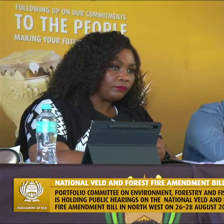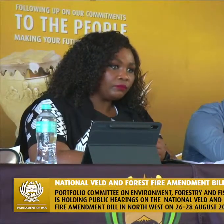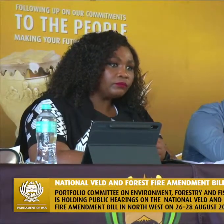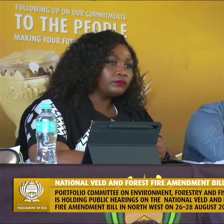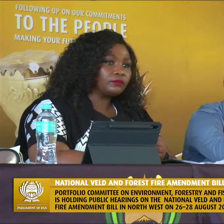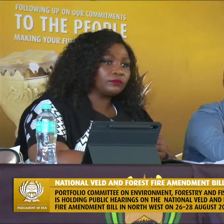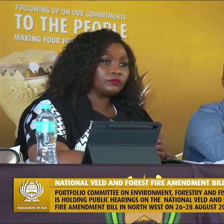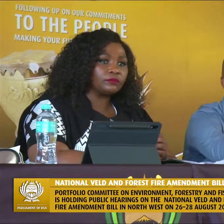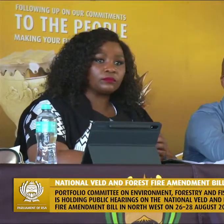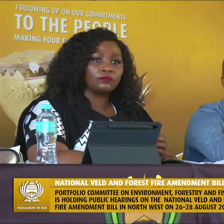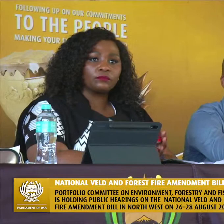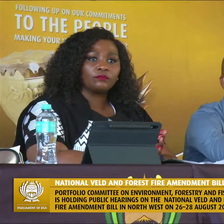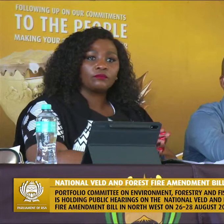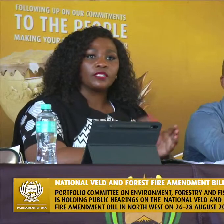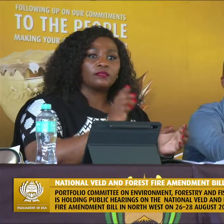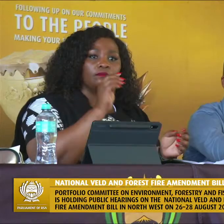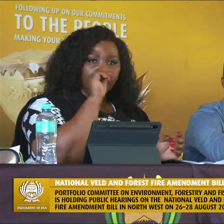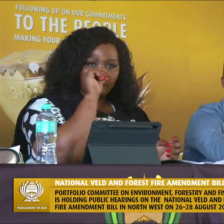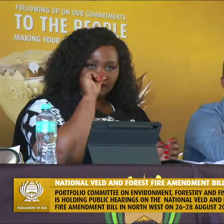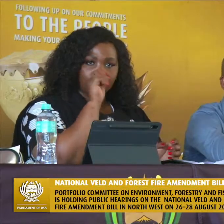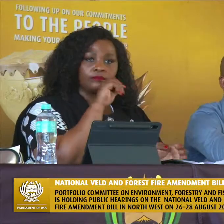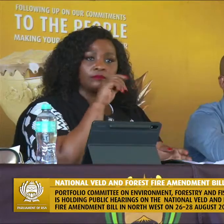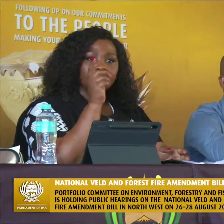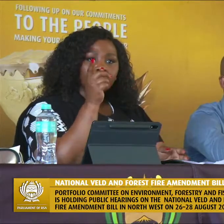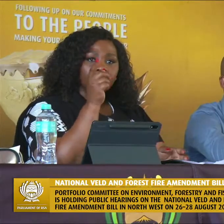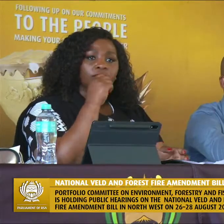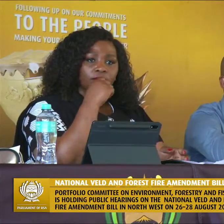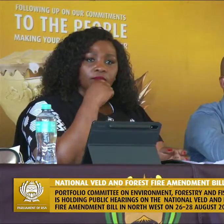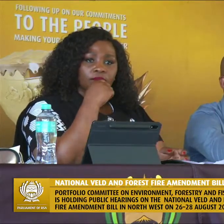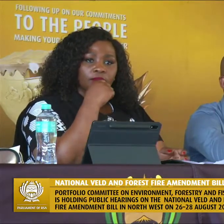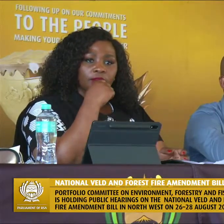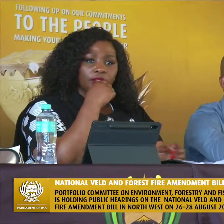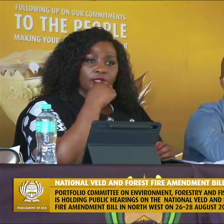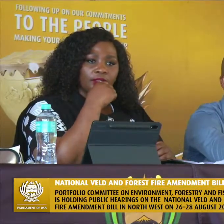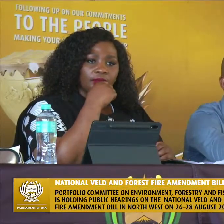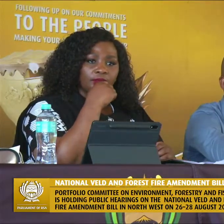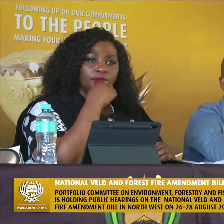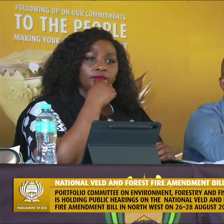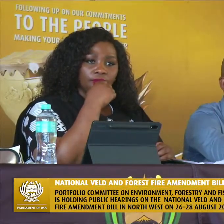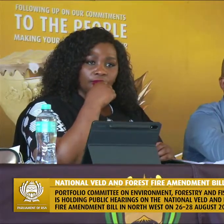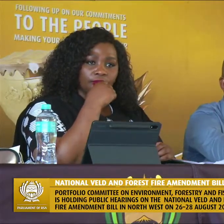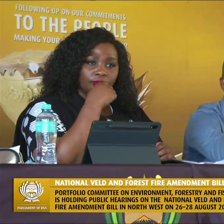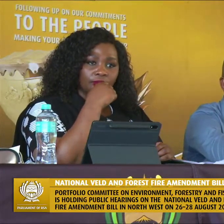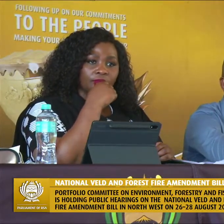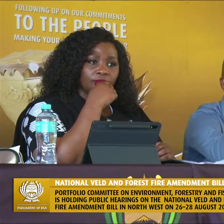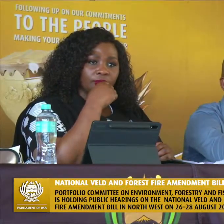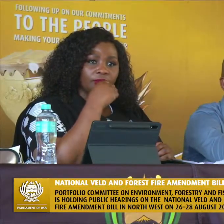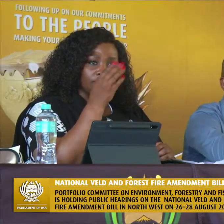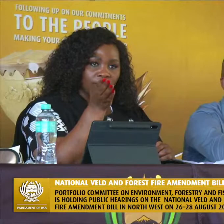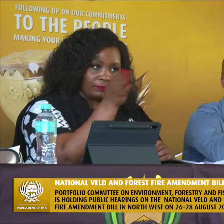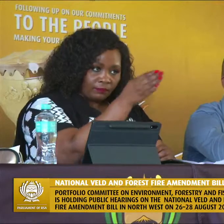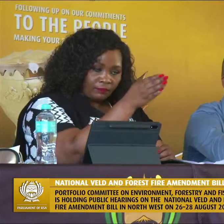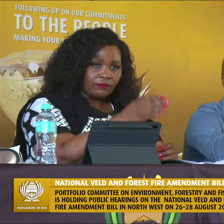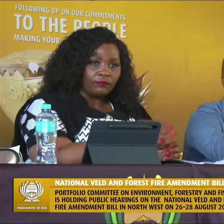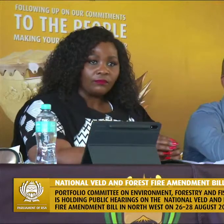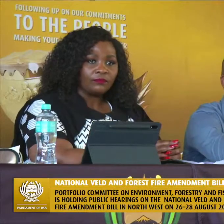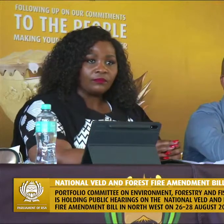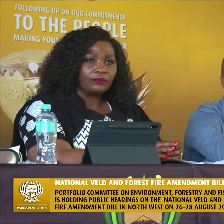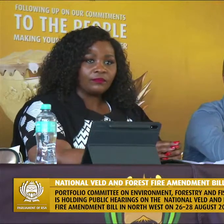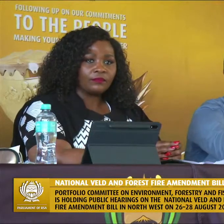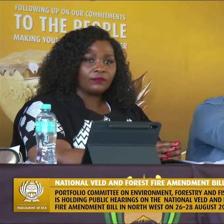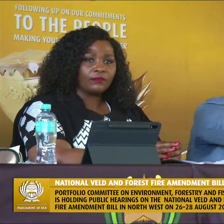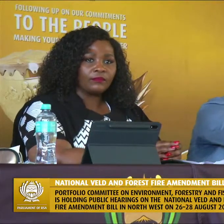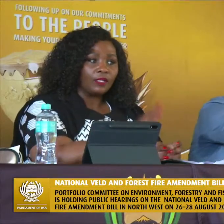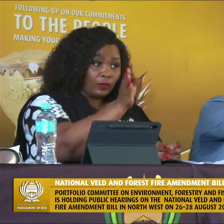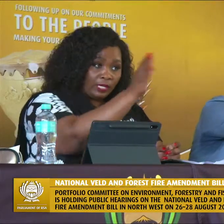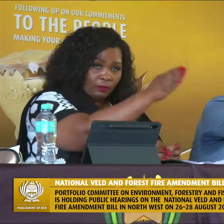mem you say you say you say you say i did not even count